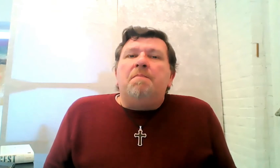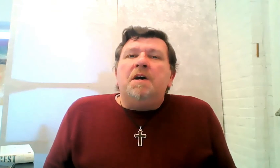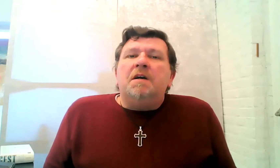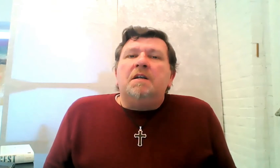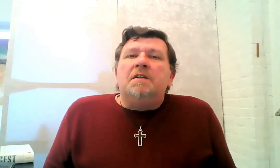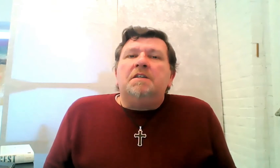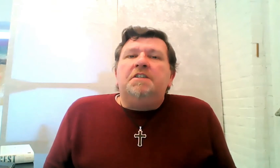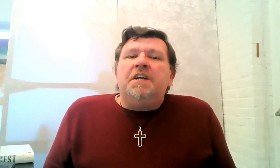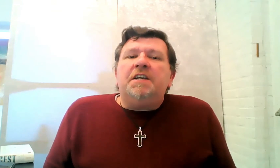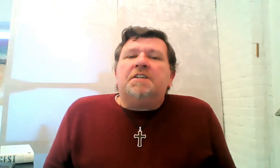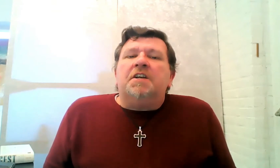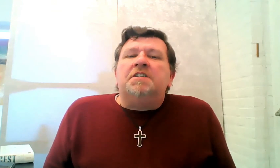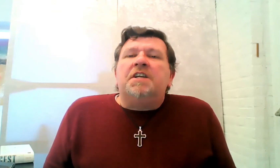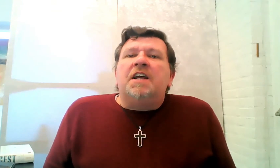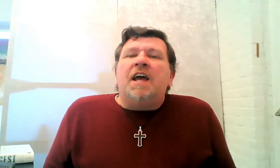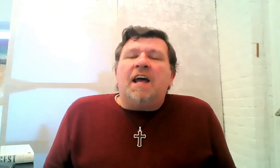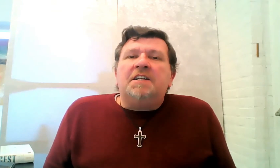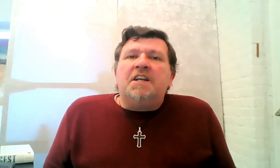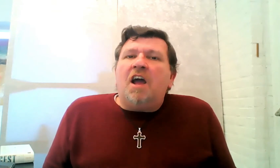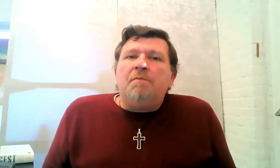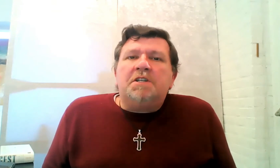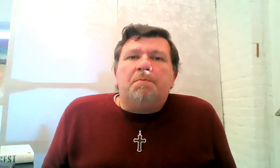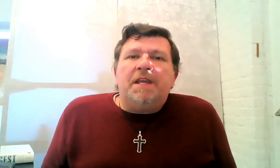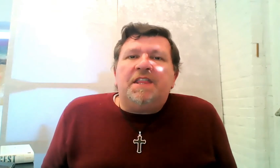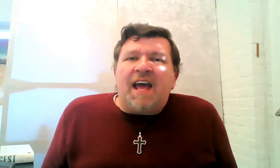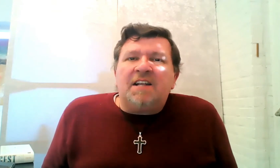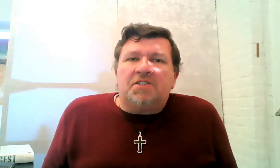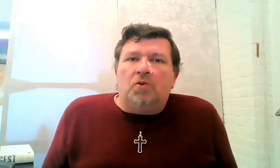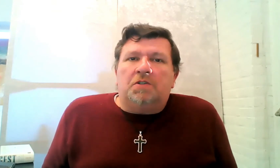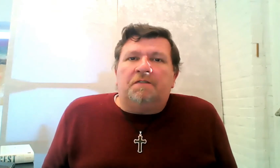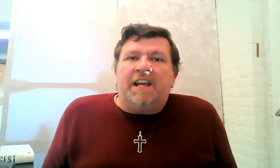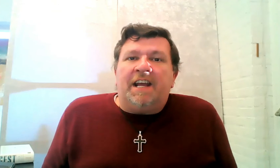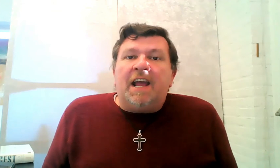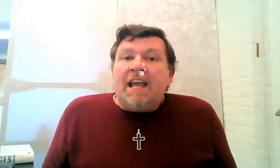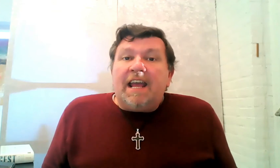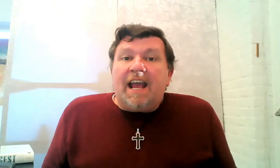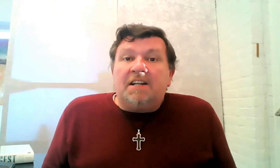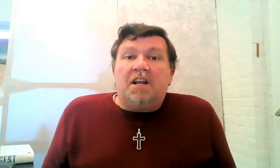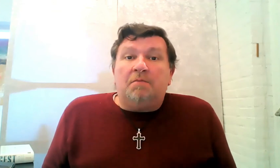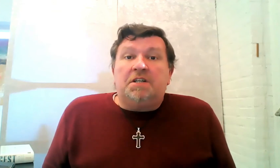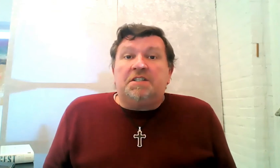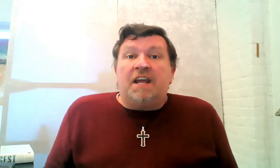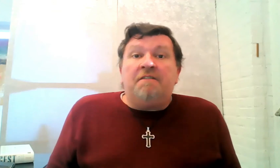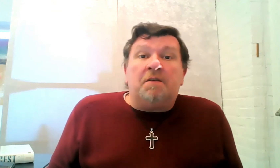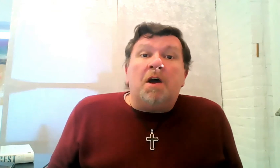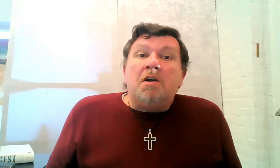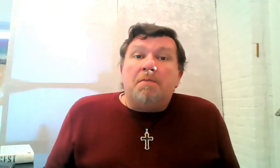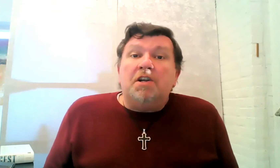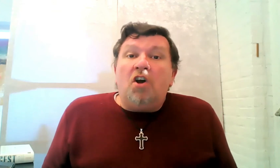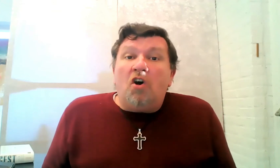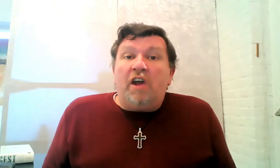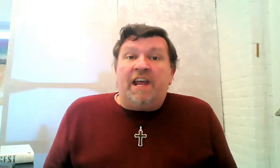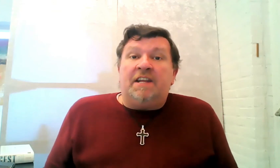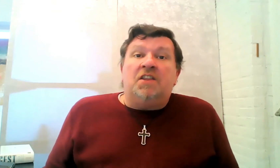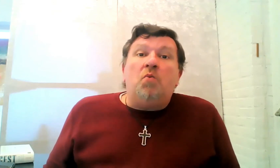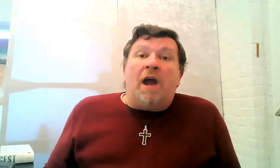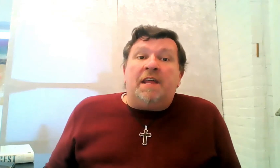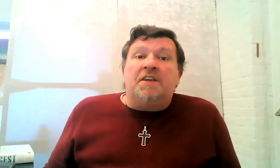But Jesus hadn't come to be that sort of king. He had come to save them, but not in the way that